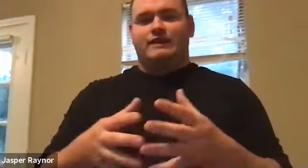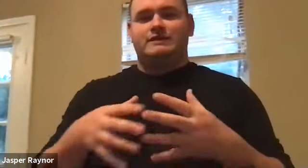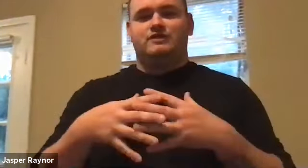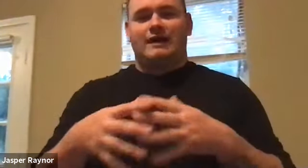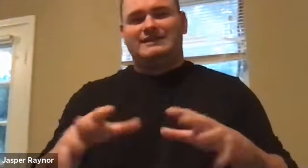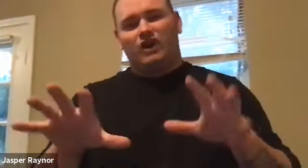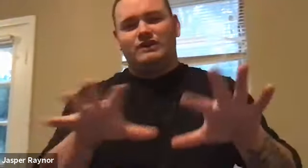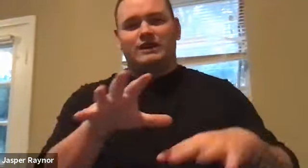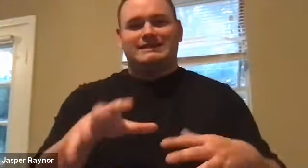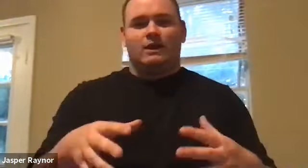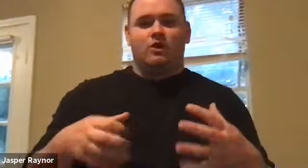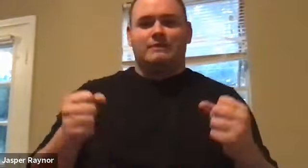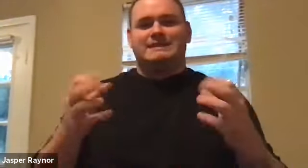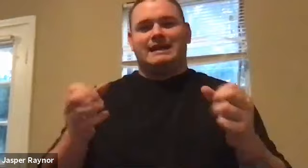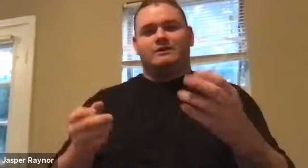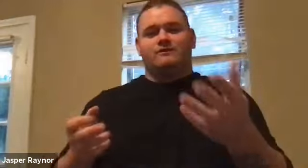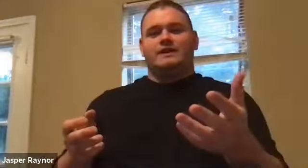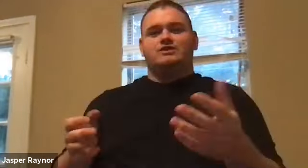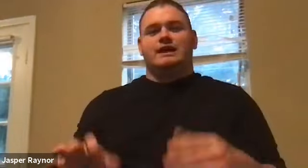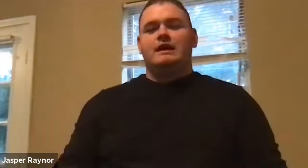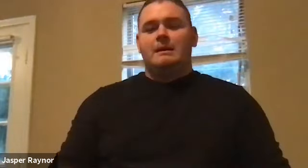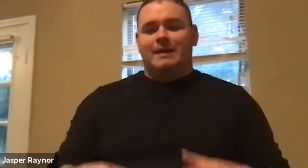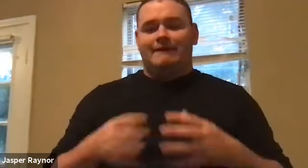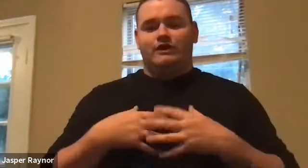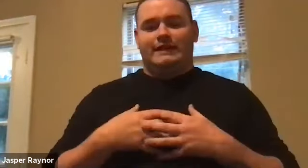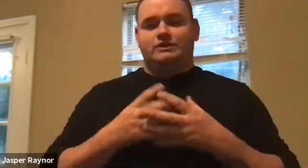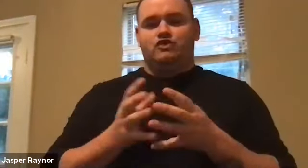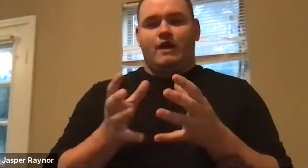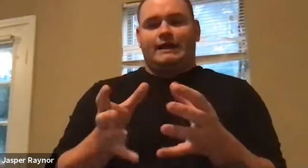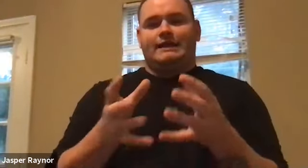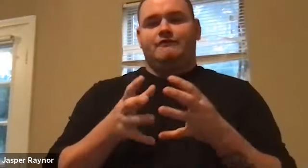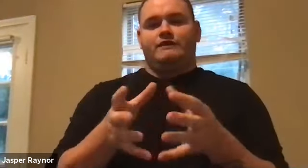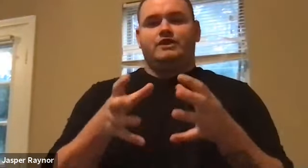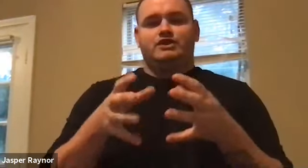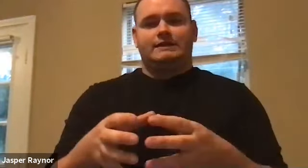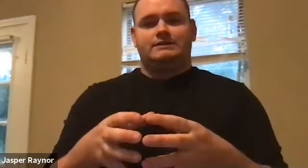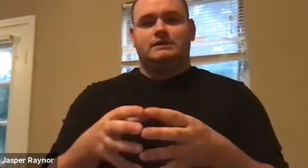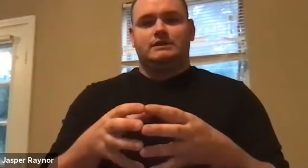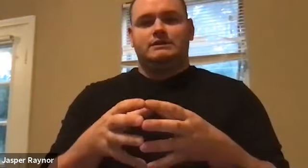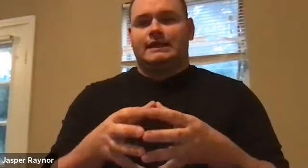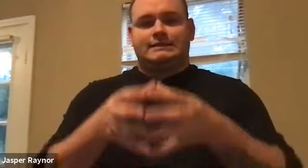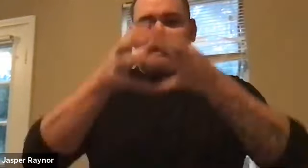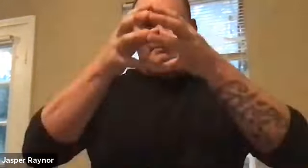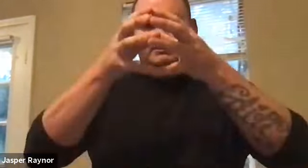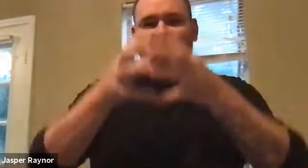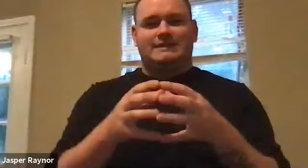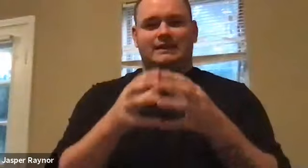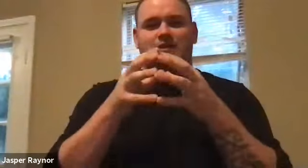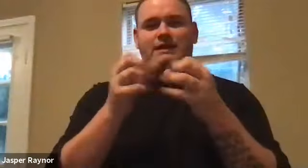Everything's right. It's hard to really tell where I'm signing on video chat, but everything is directly in front of your chest. It's like it's not up in your face. I know sometimes it